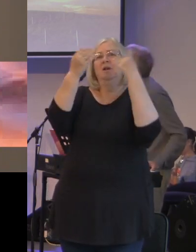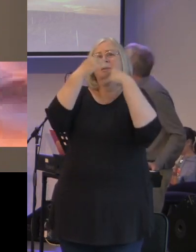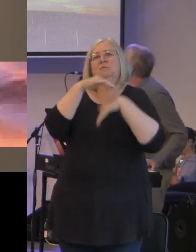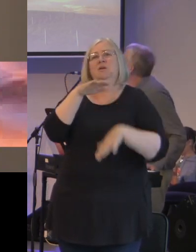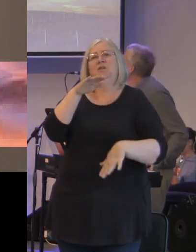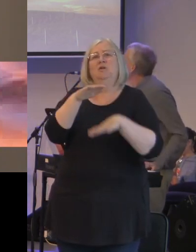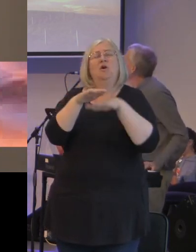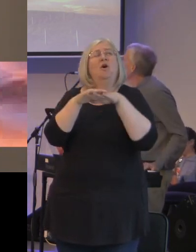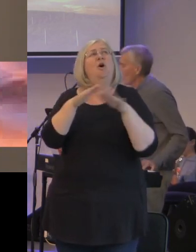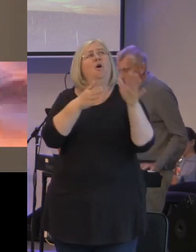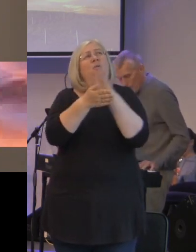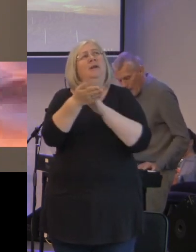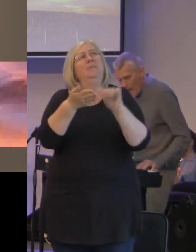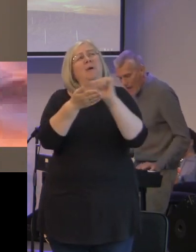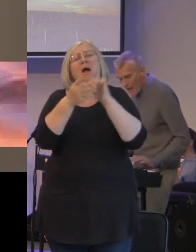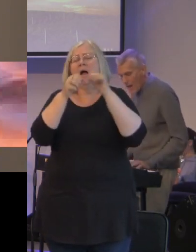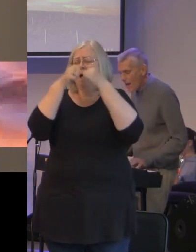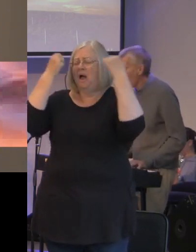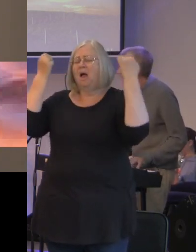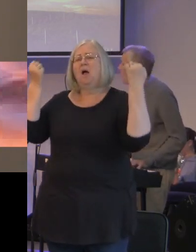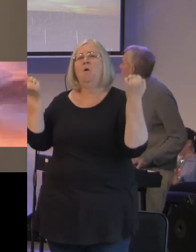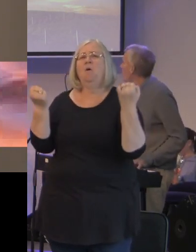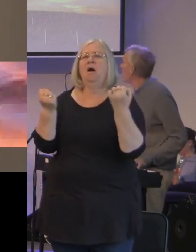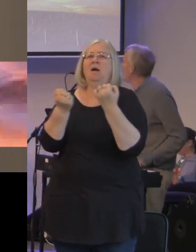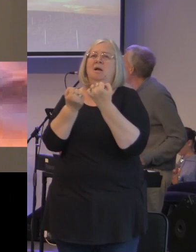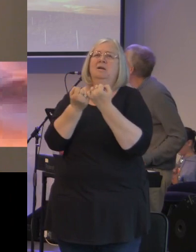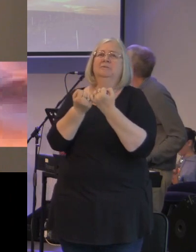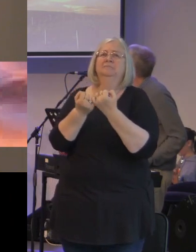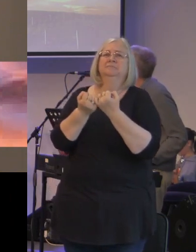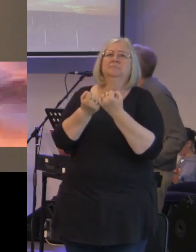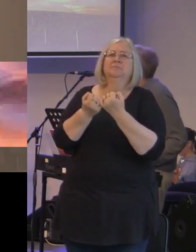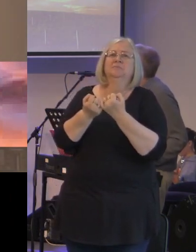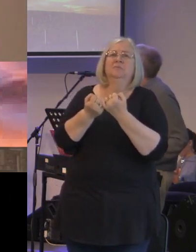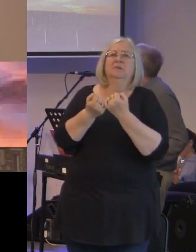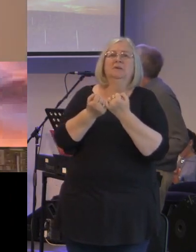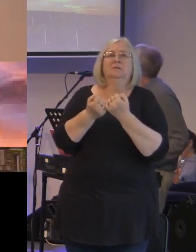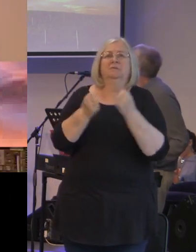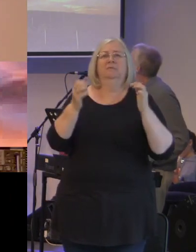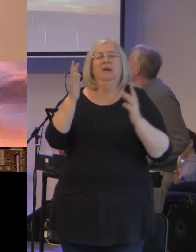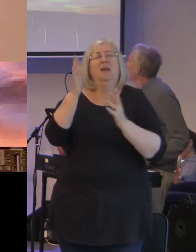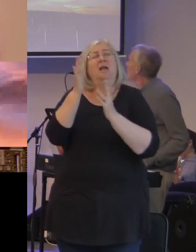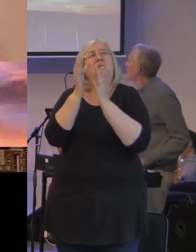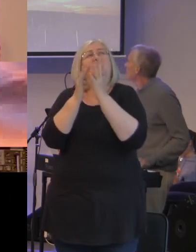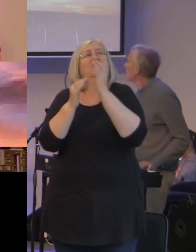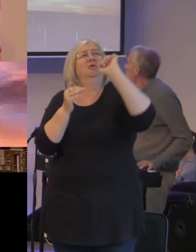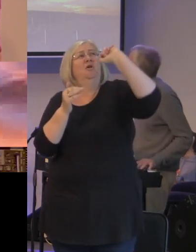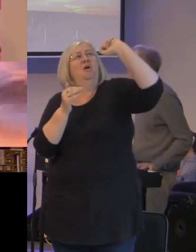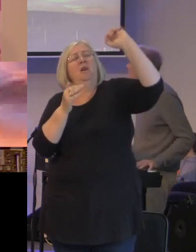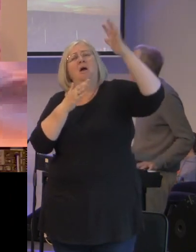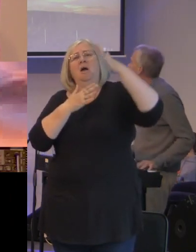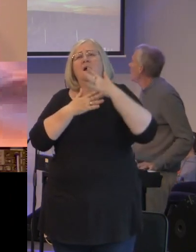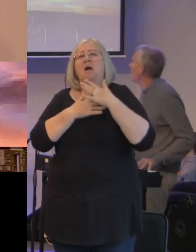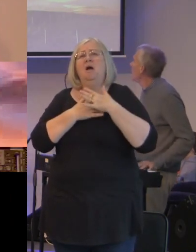Fill us with your holy power. Set us aflame with your